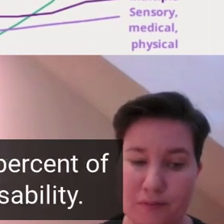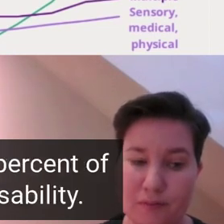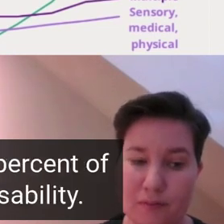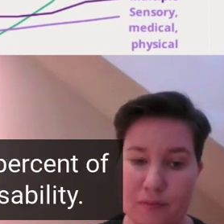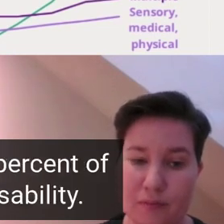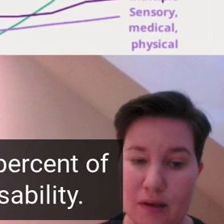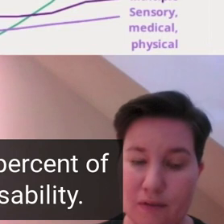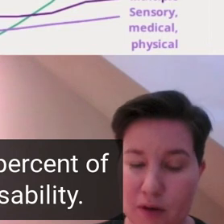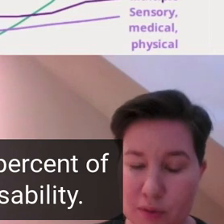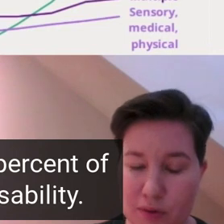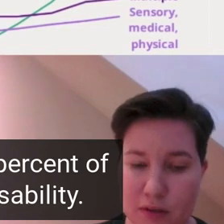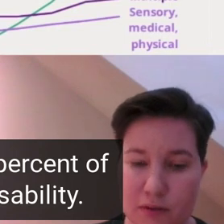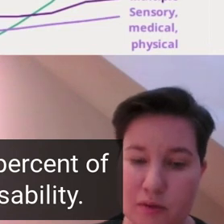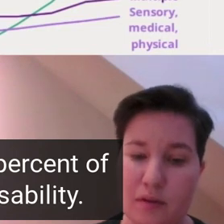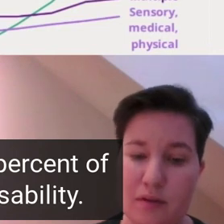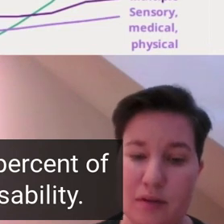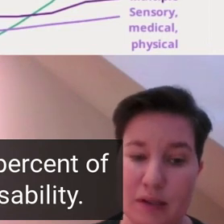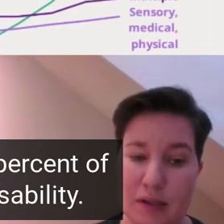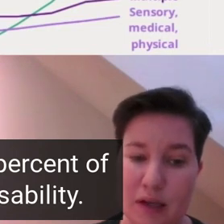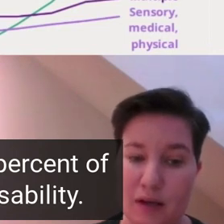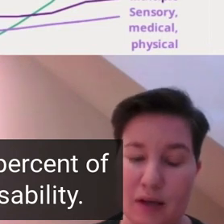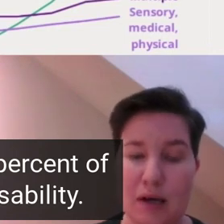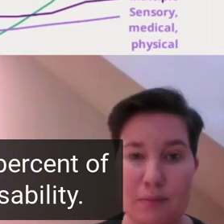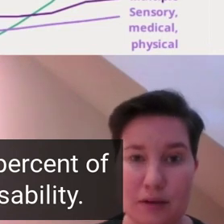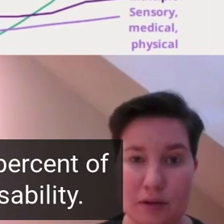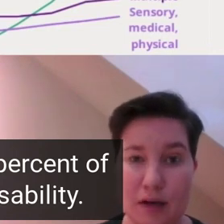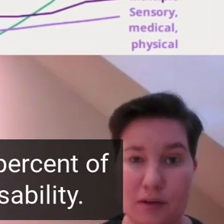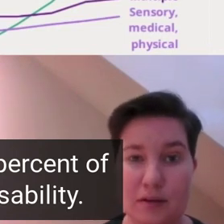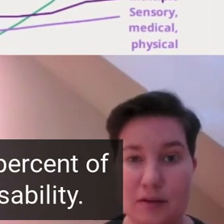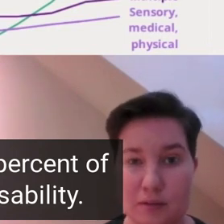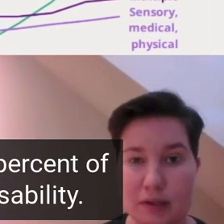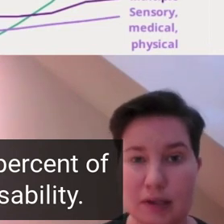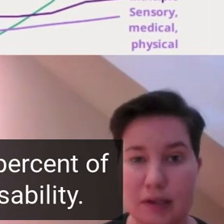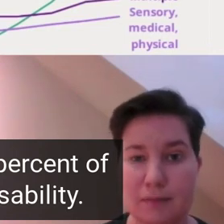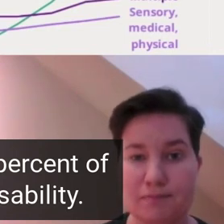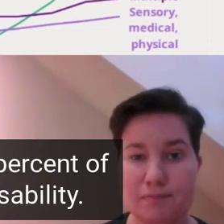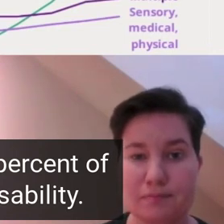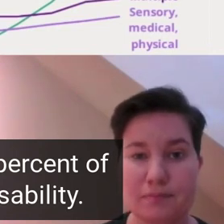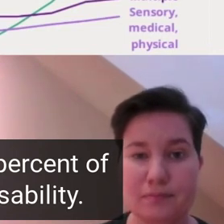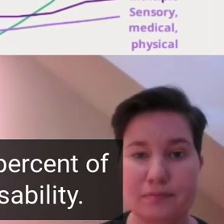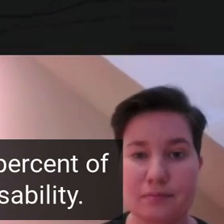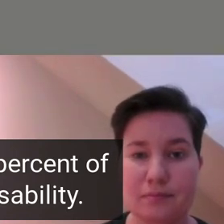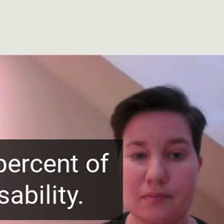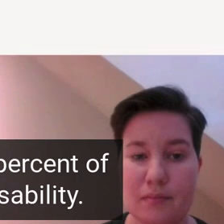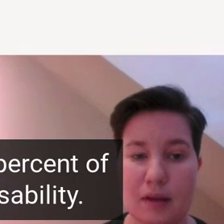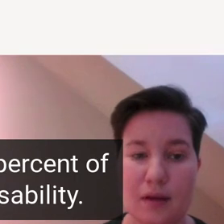people. 5% of students now declare a mental health disability.